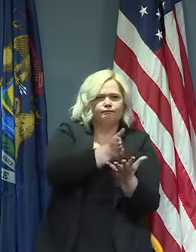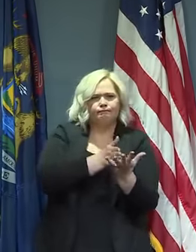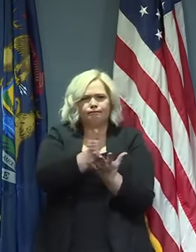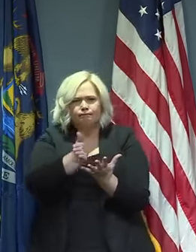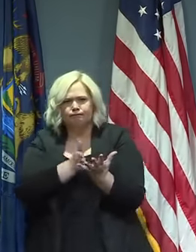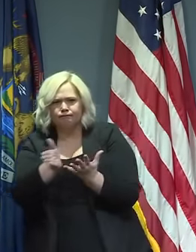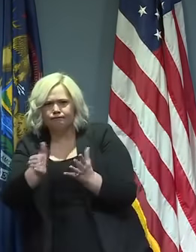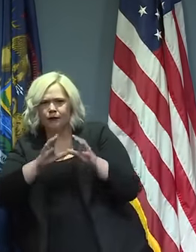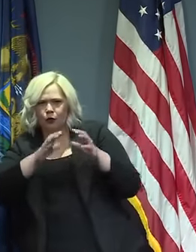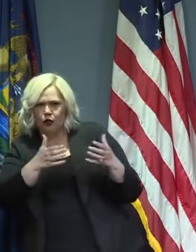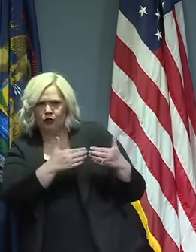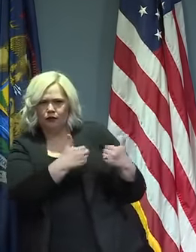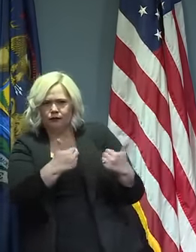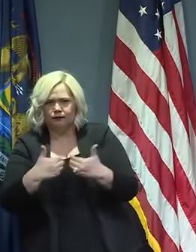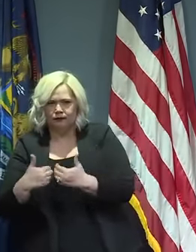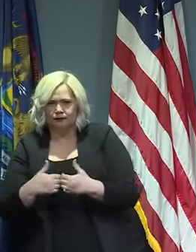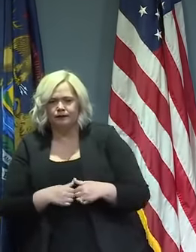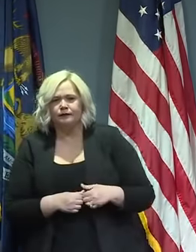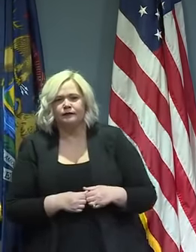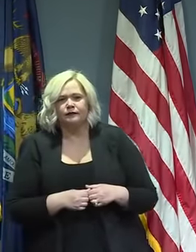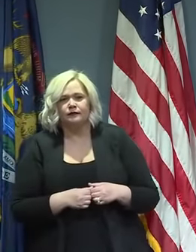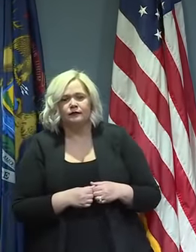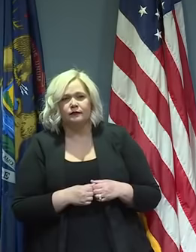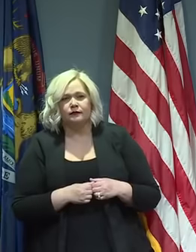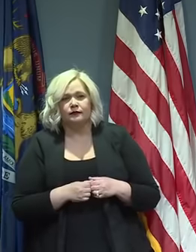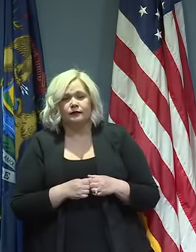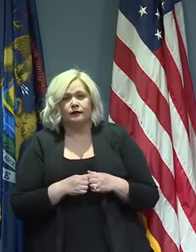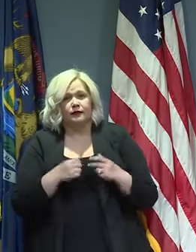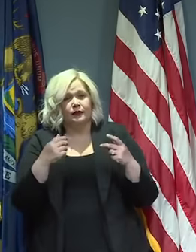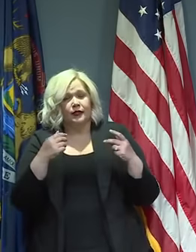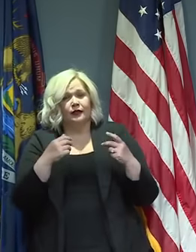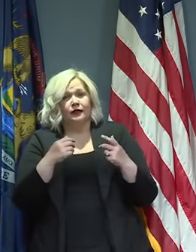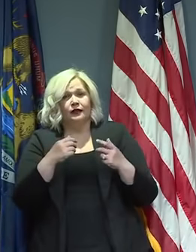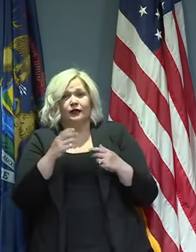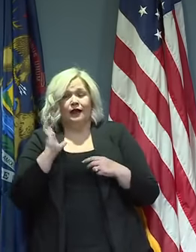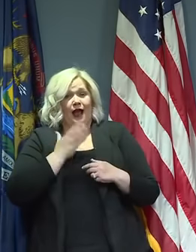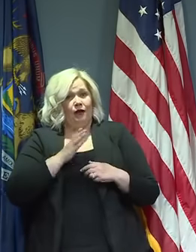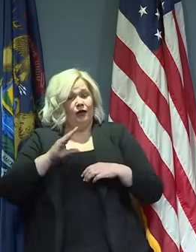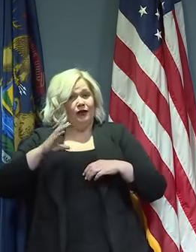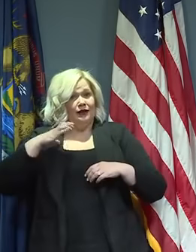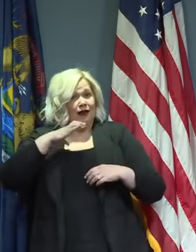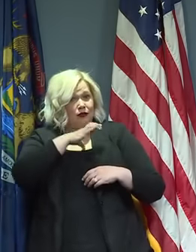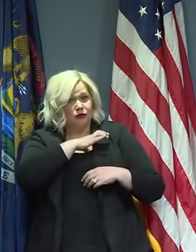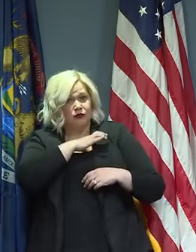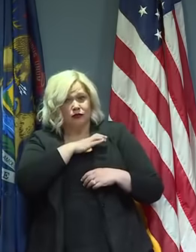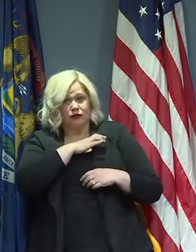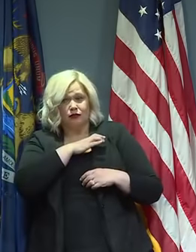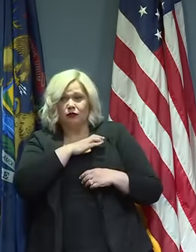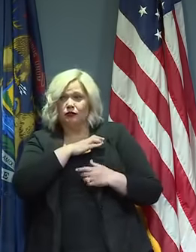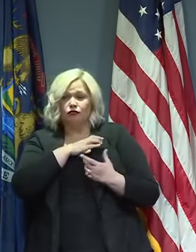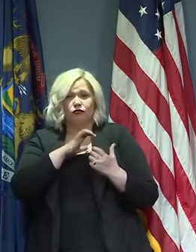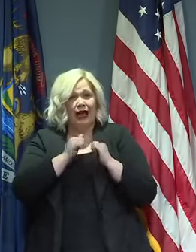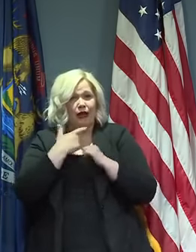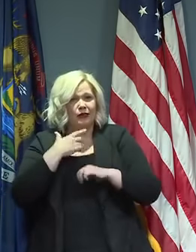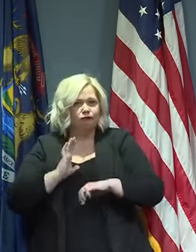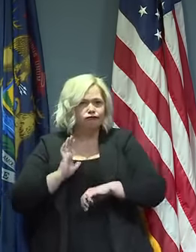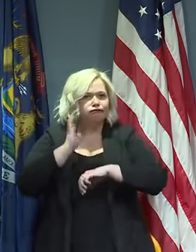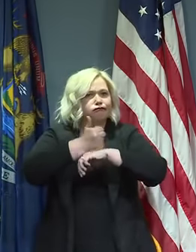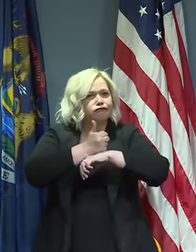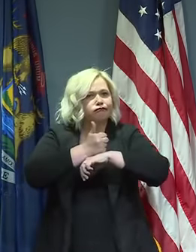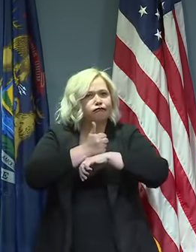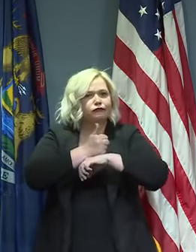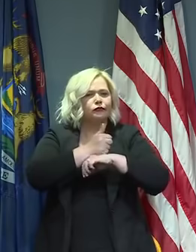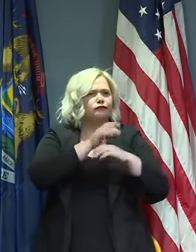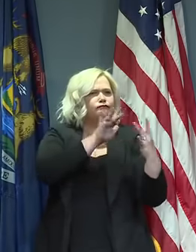So to gather the strong expertise that we needed to take on the council's work, we pulled together the leaders that will be shown on the next